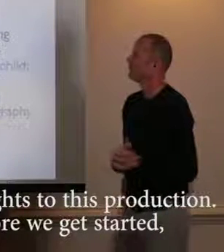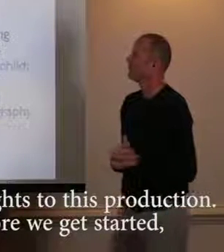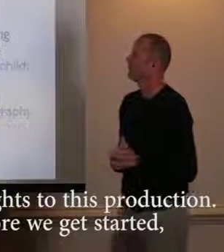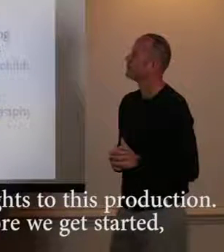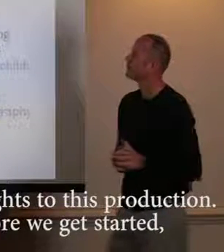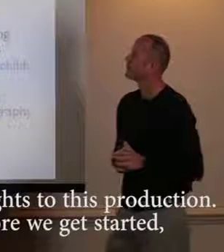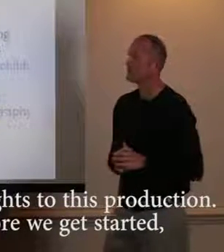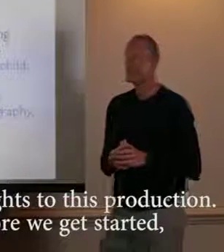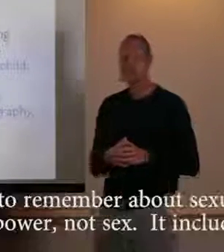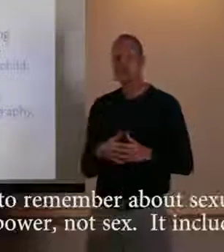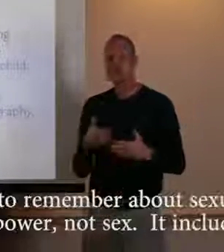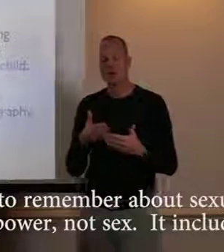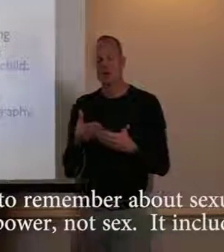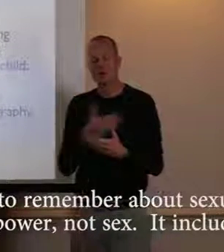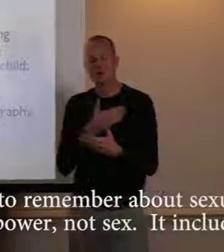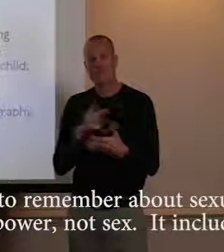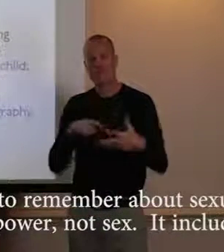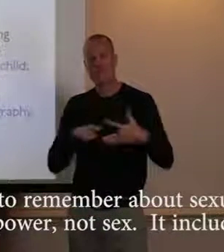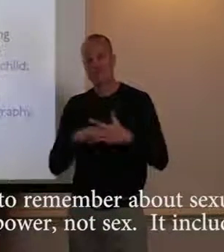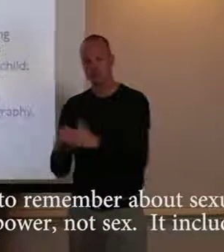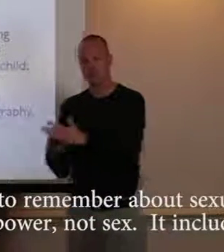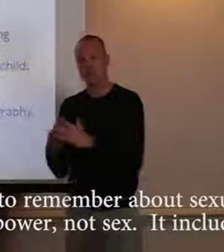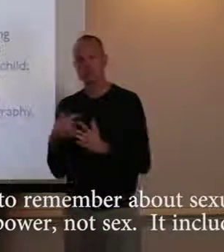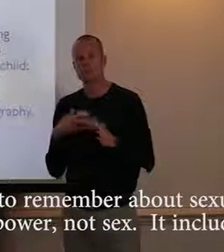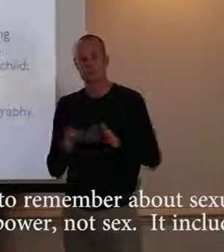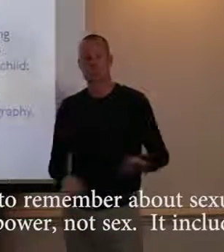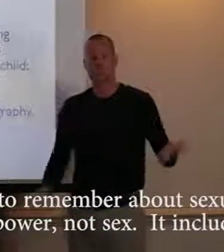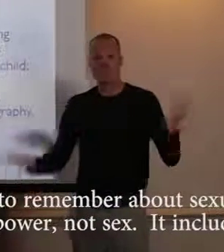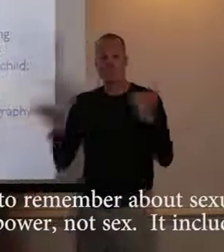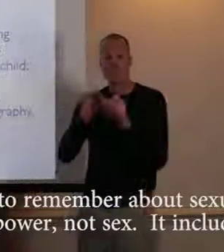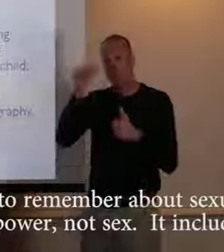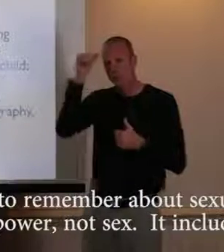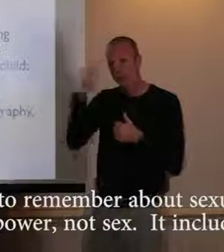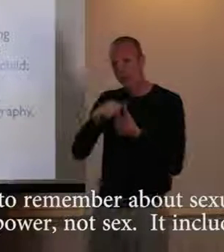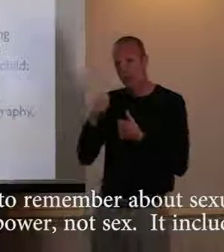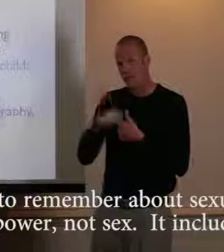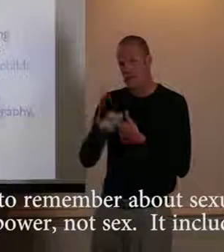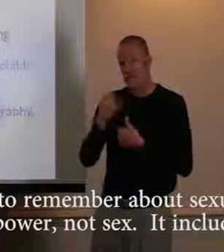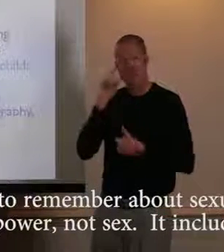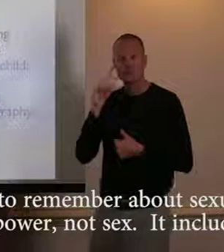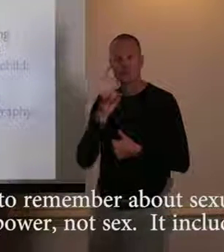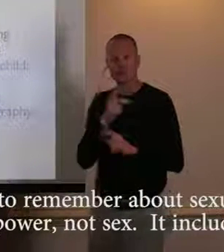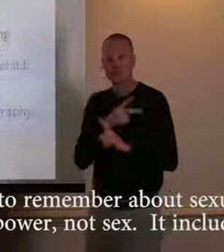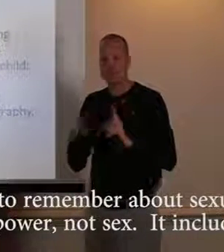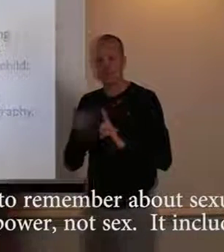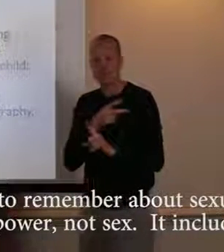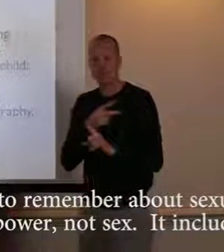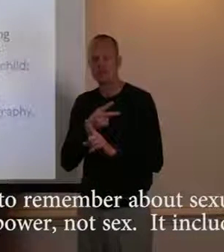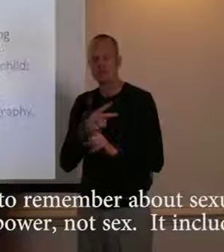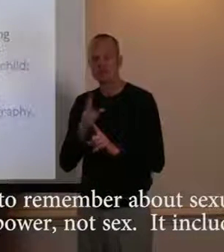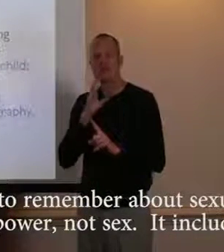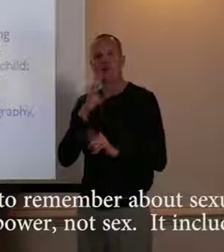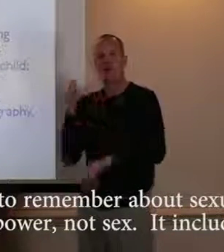Before we get started, the most important thing to remember about sexual violence is that it's about power, not